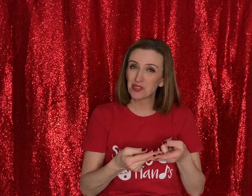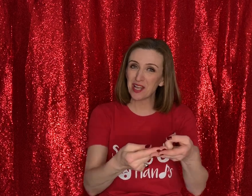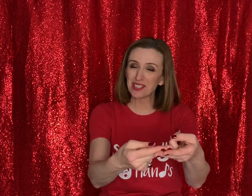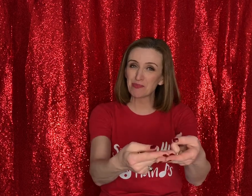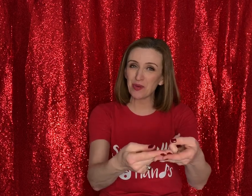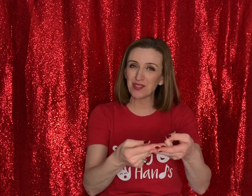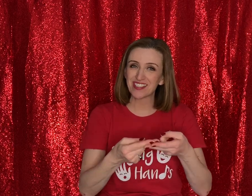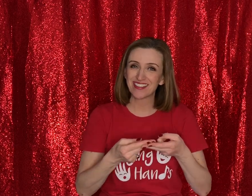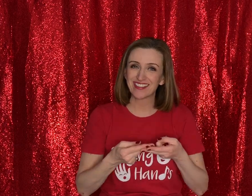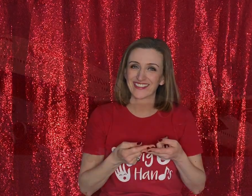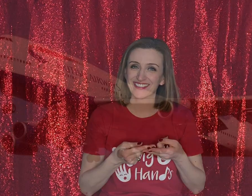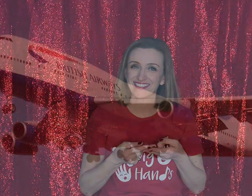Transport.